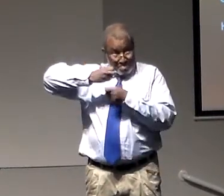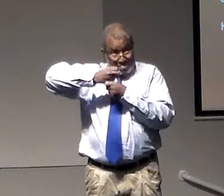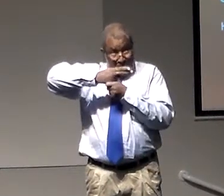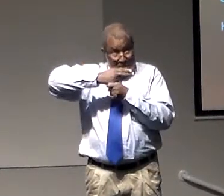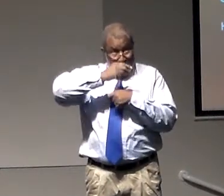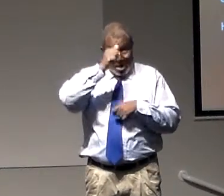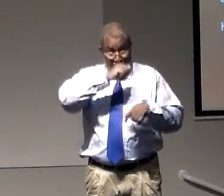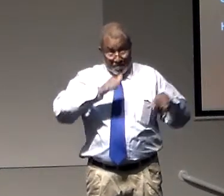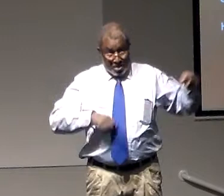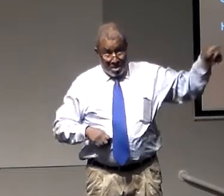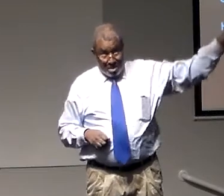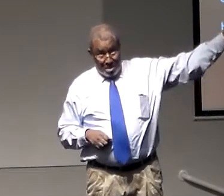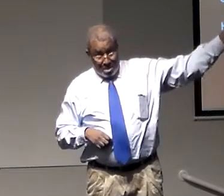no, it's rich.